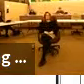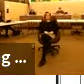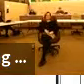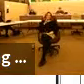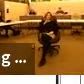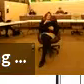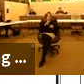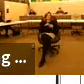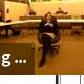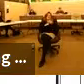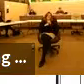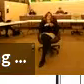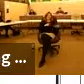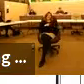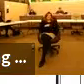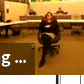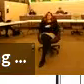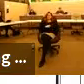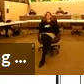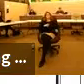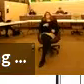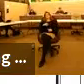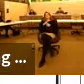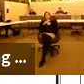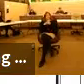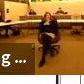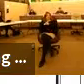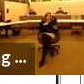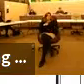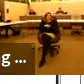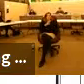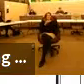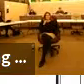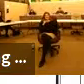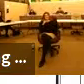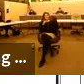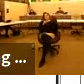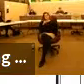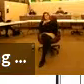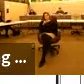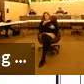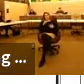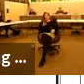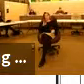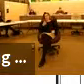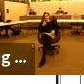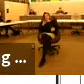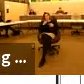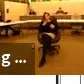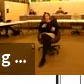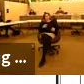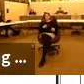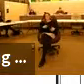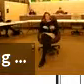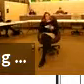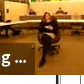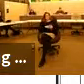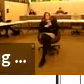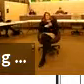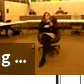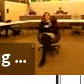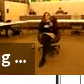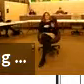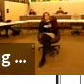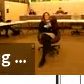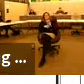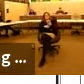Road, a left onto Middle Road, a left onto Lehigh Station Road, and a left onto the expressway, when instead they could make a